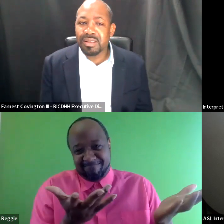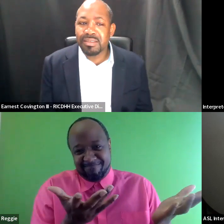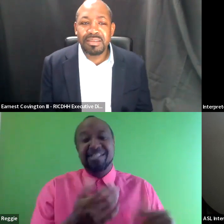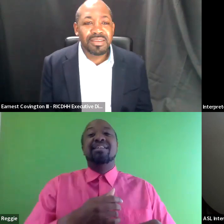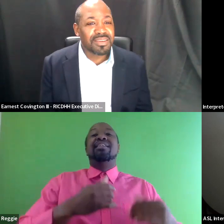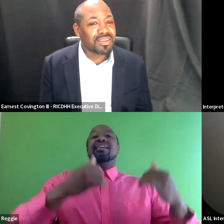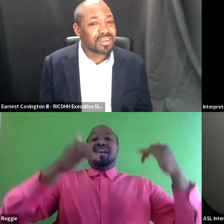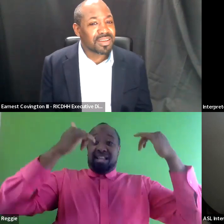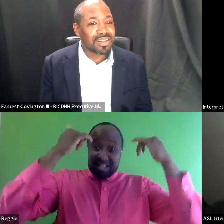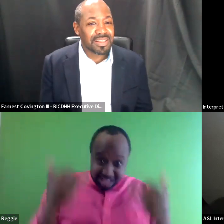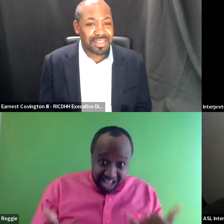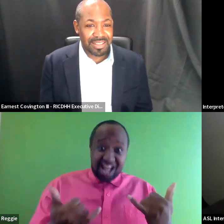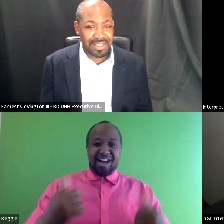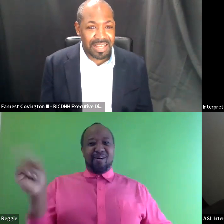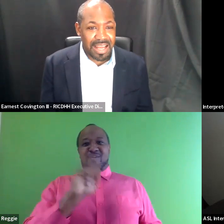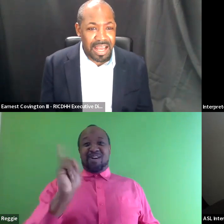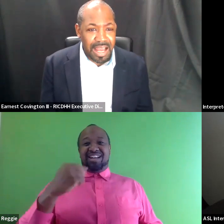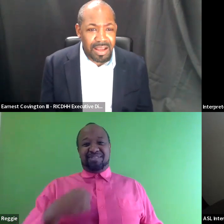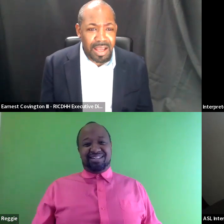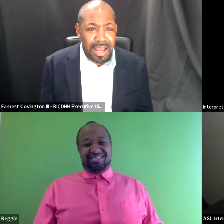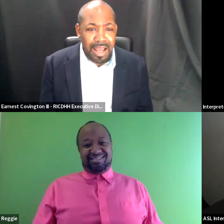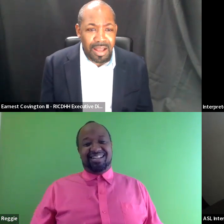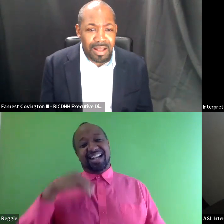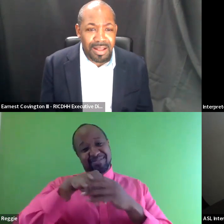lazy from elementary school on about studying.